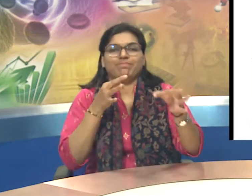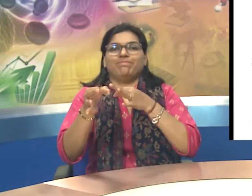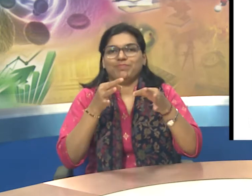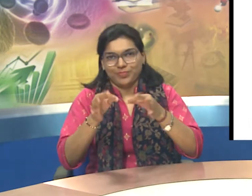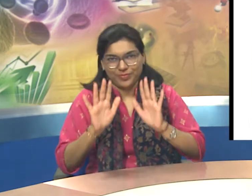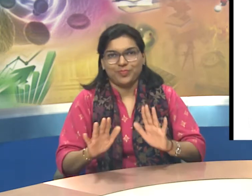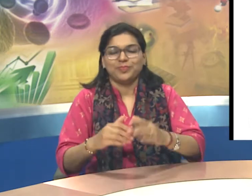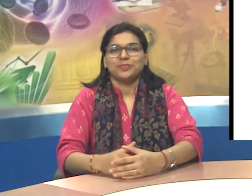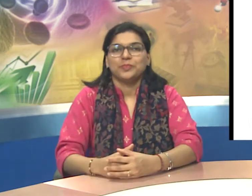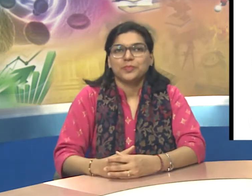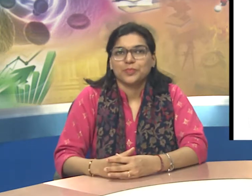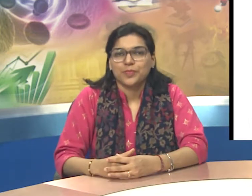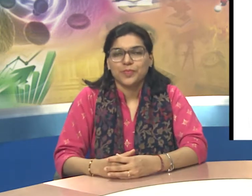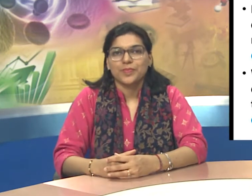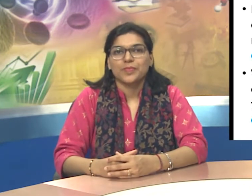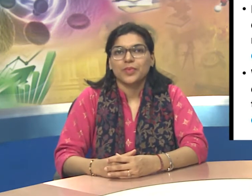fax, etc.